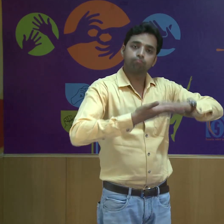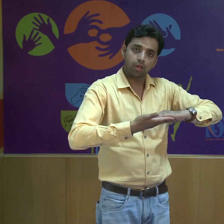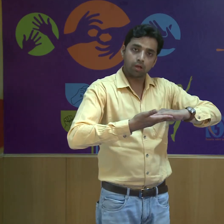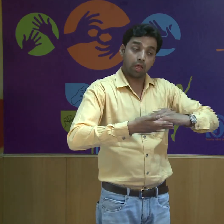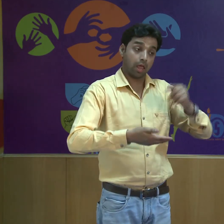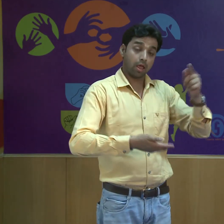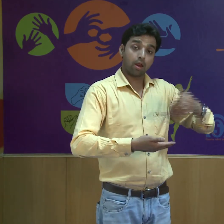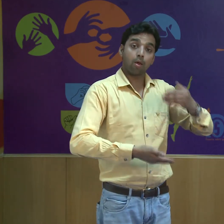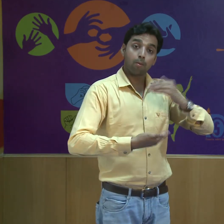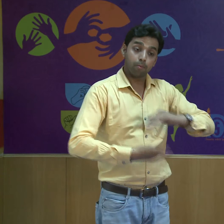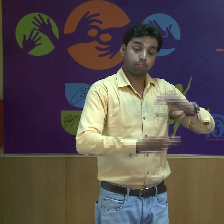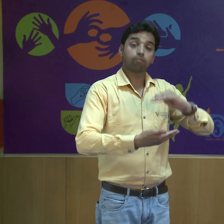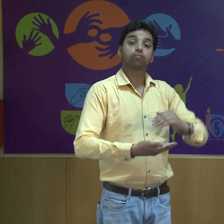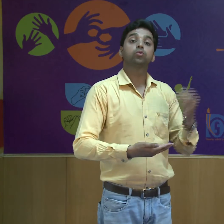and birth of new castes.